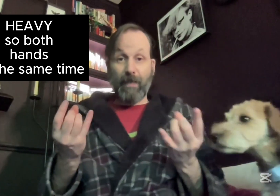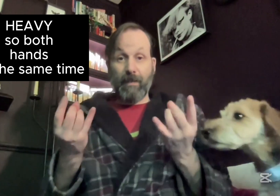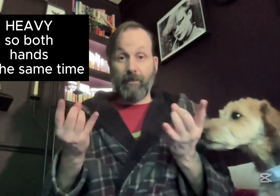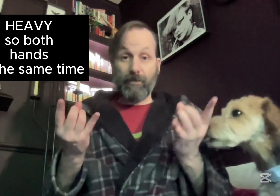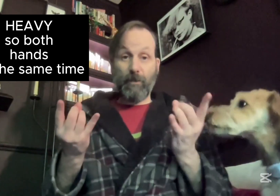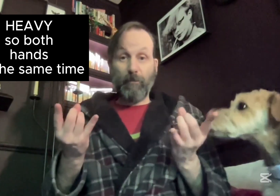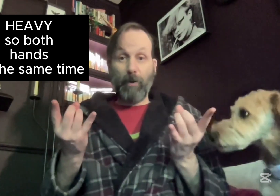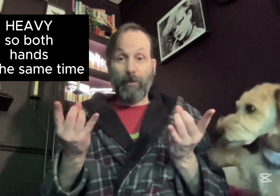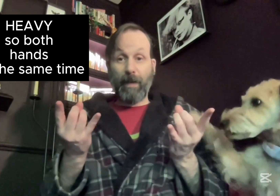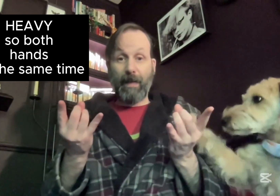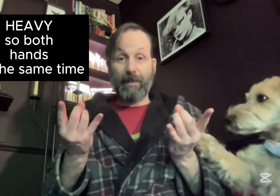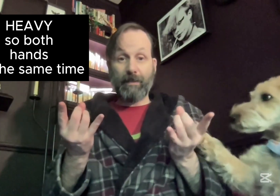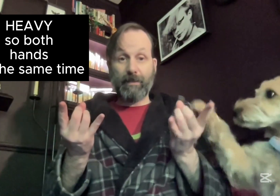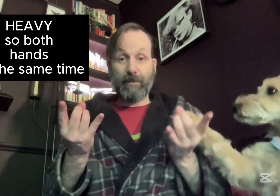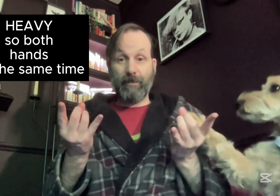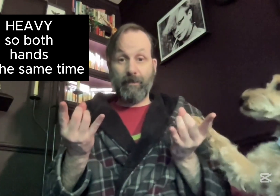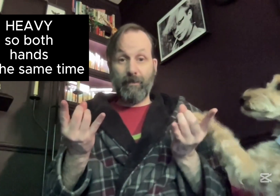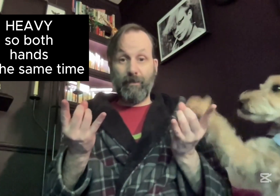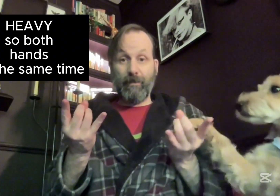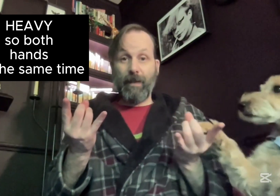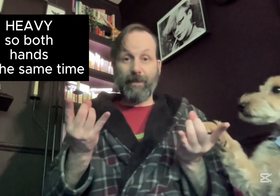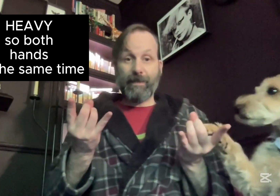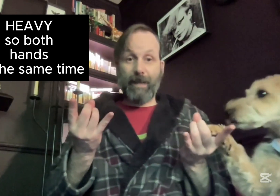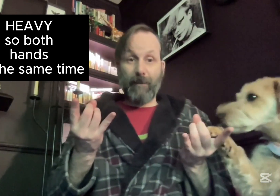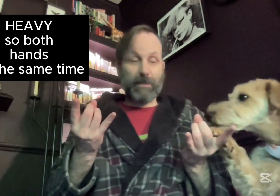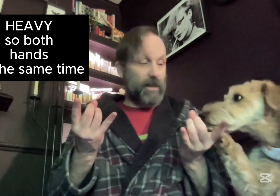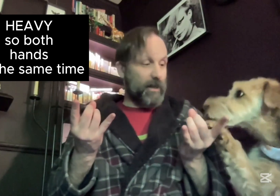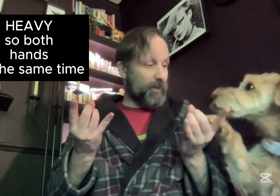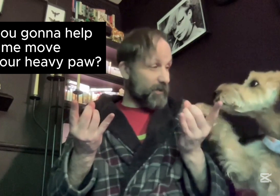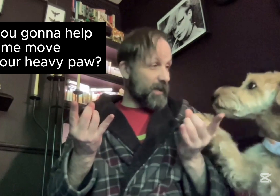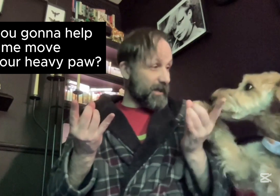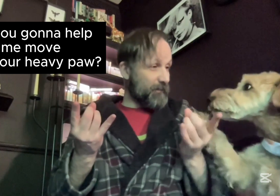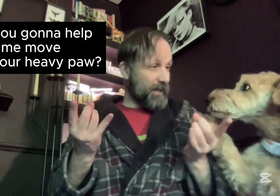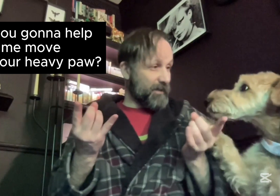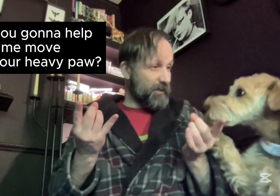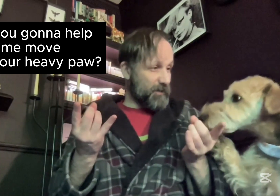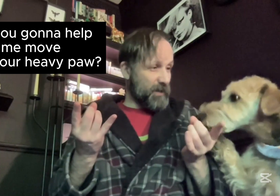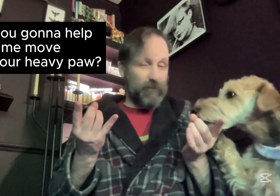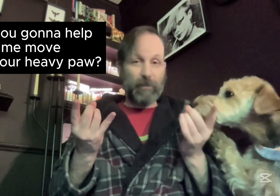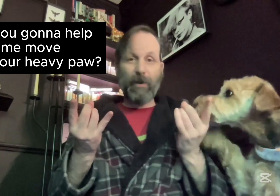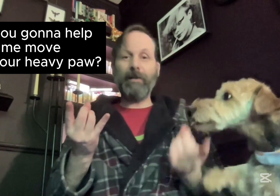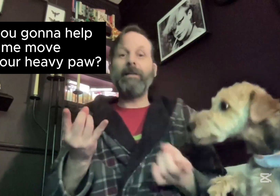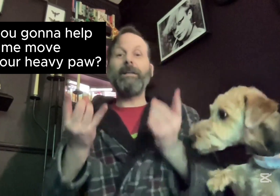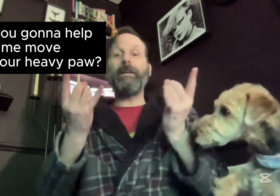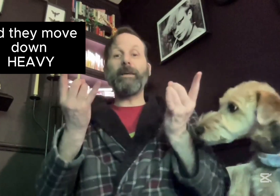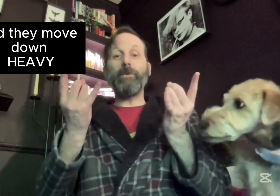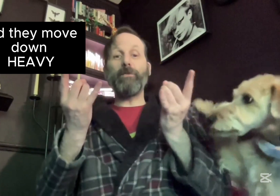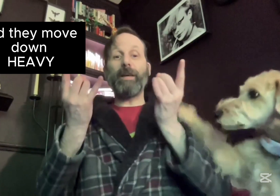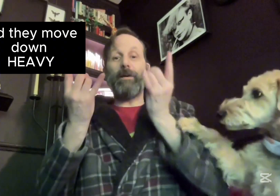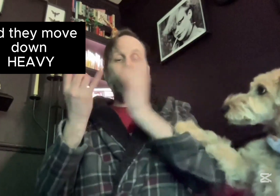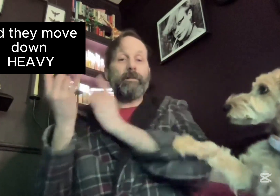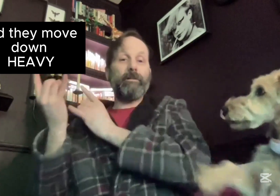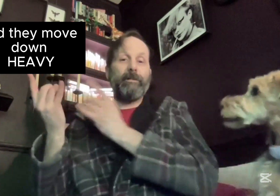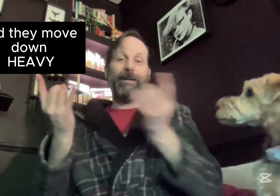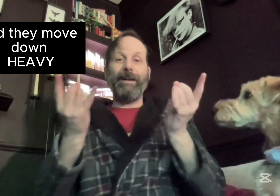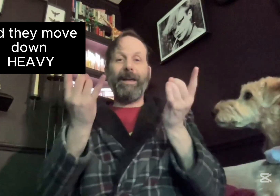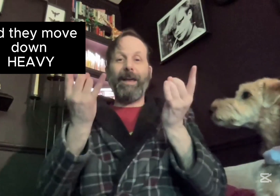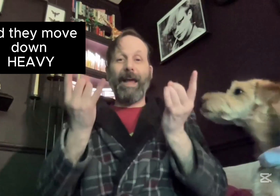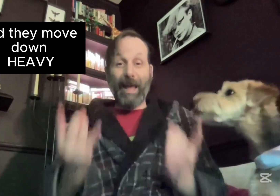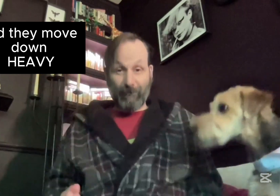Heavy. So both hands at the same time. Are you going to help me use your heavy paw? And they move down,